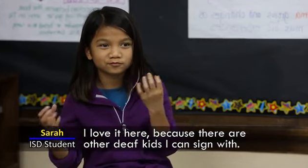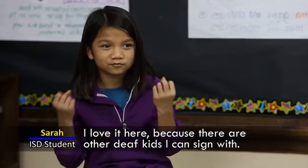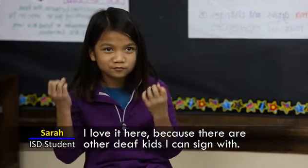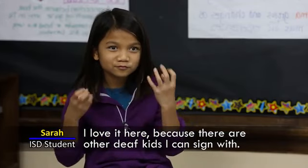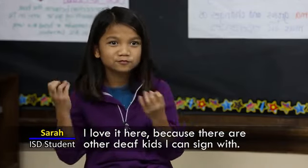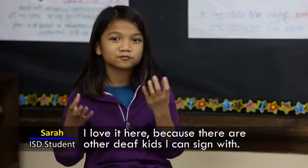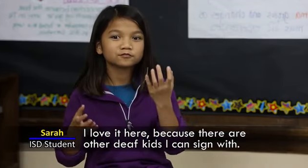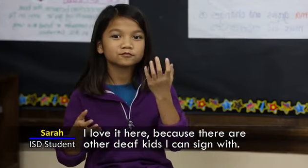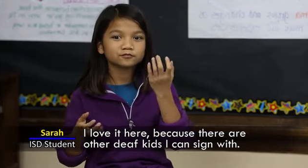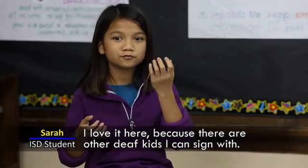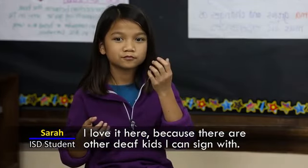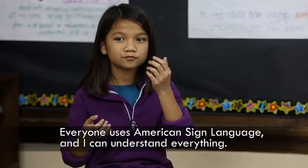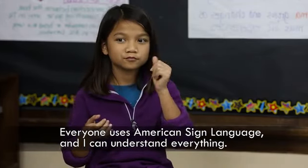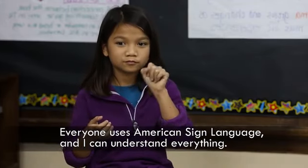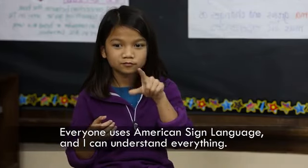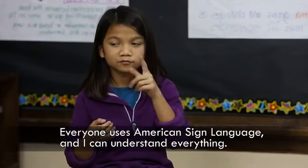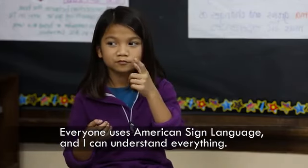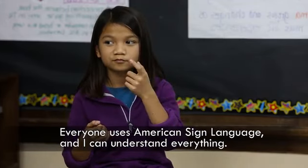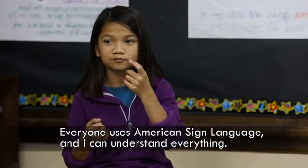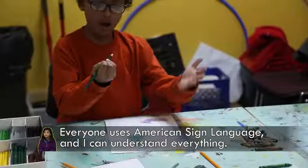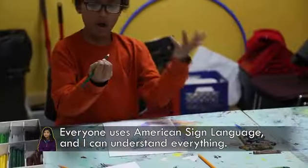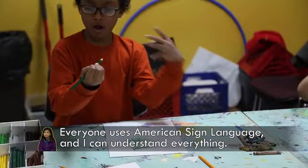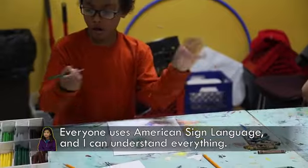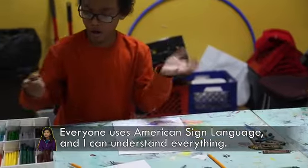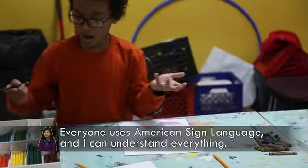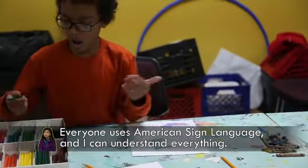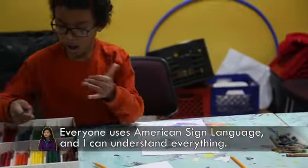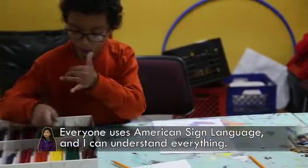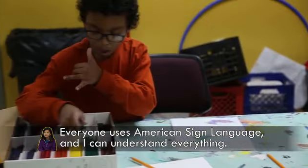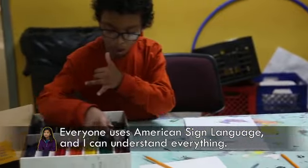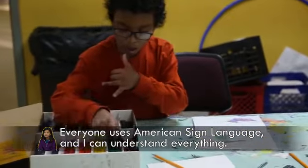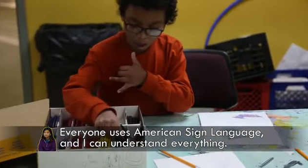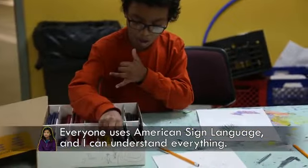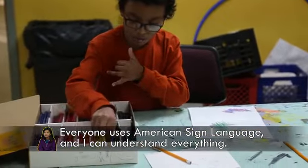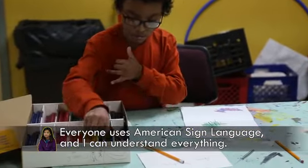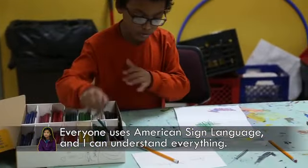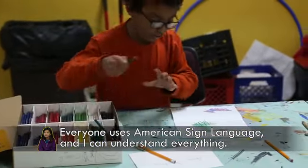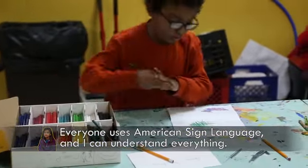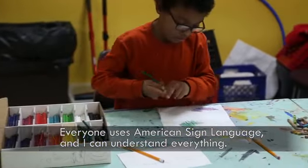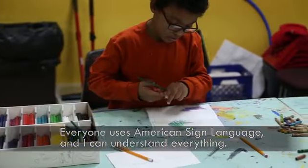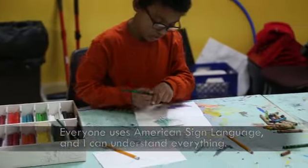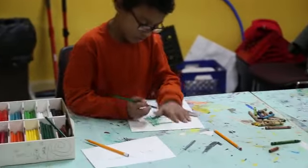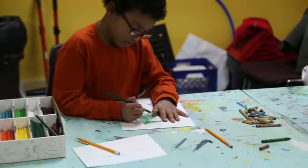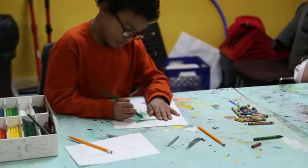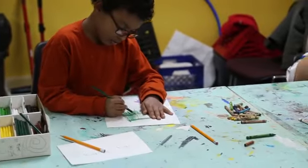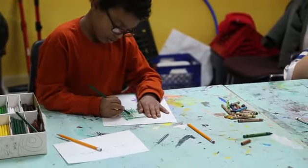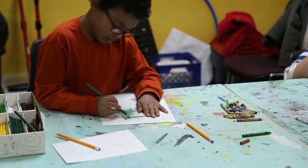I can sign with. Everyone uses American Sign Language, and I can understand everything.